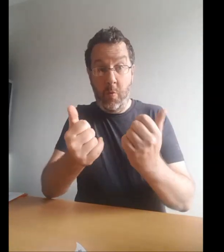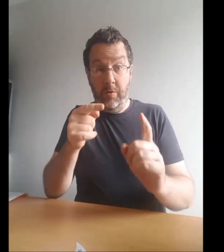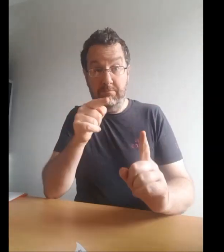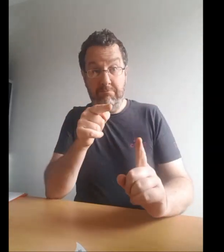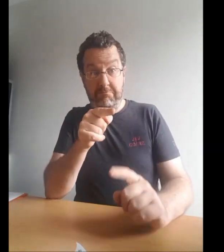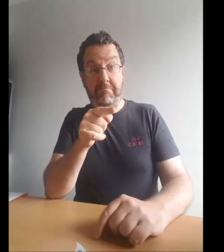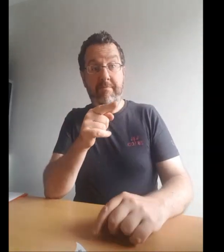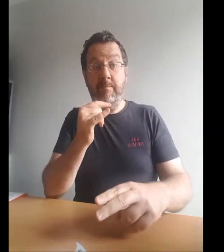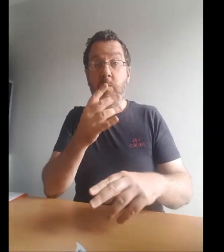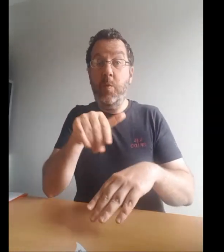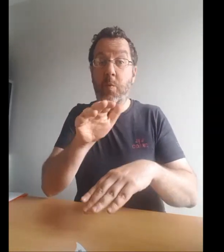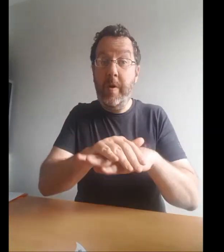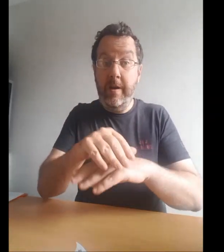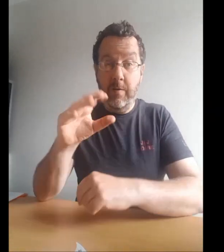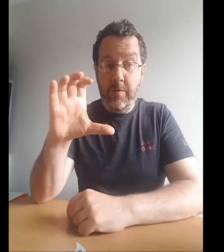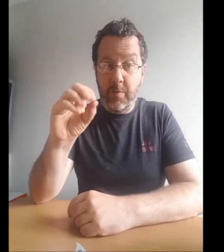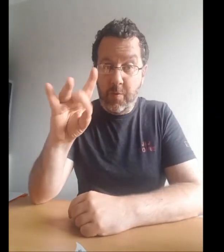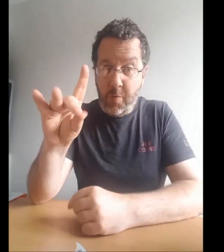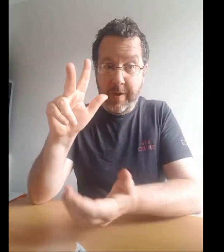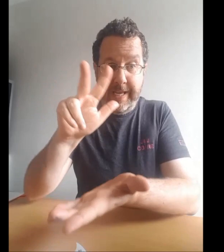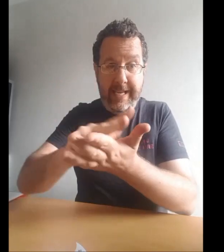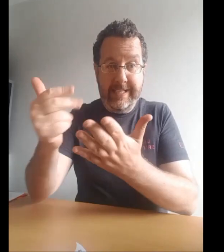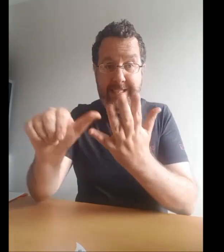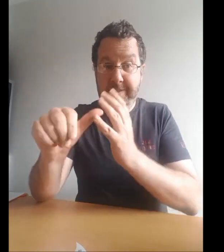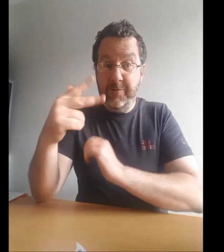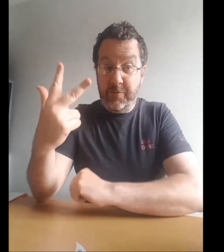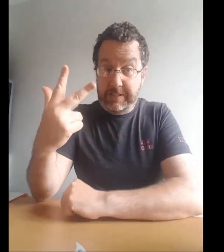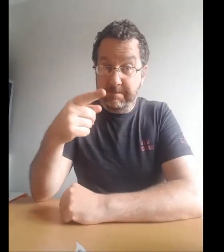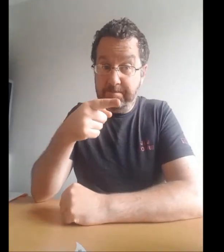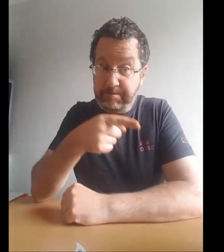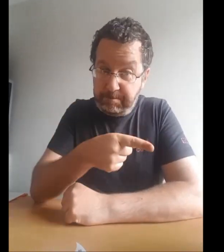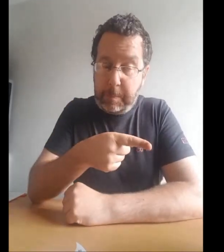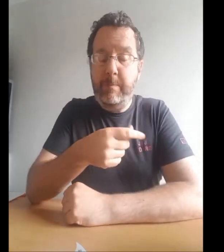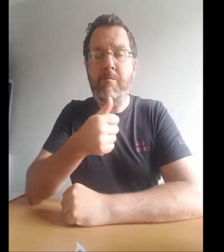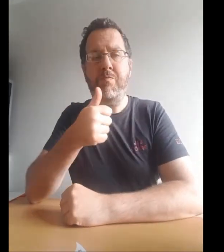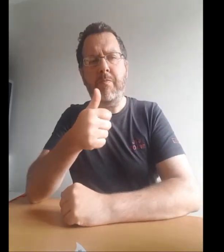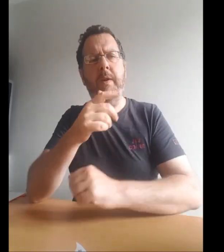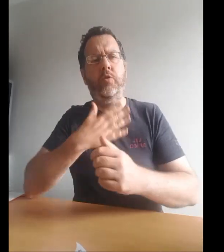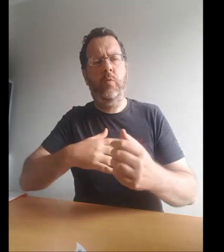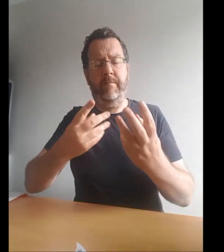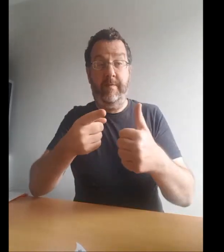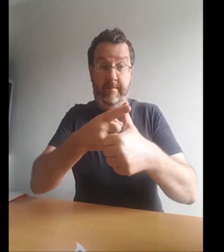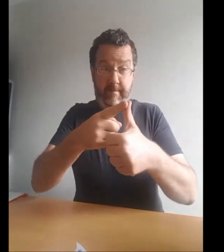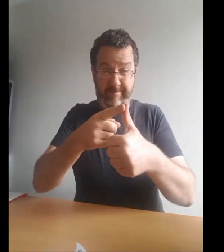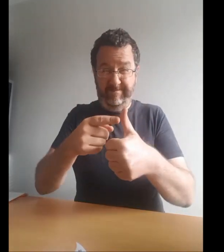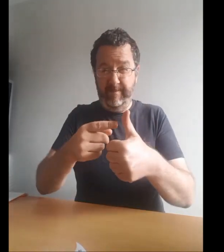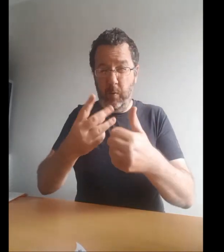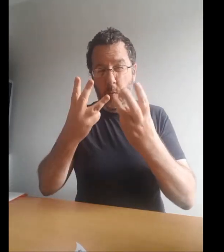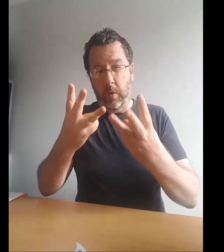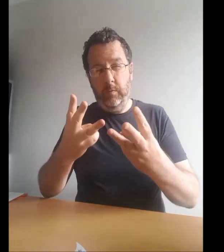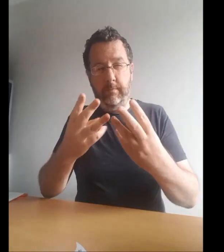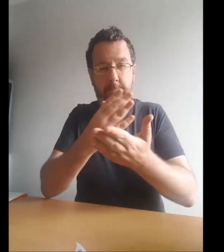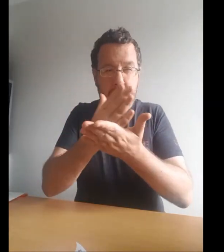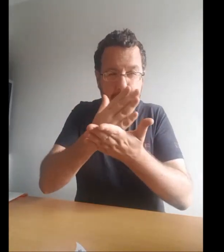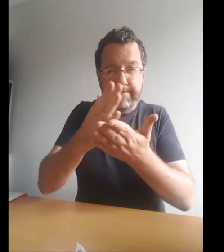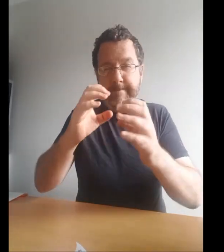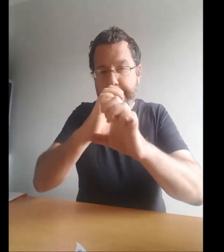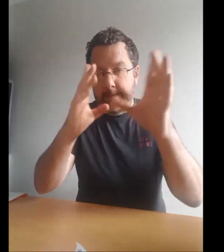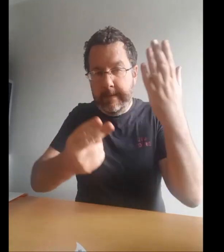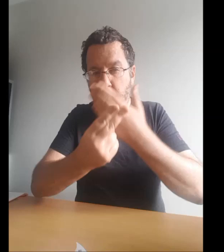court scenario in Cork in 1863. But first, I just wanted to clarify and to clear up